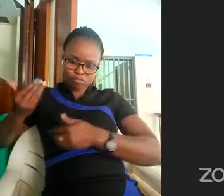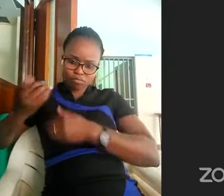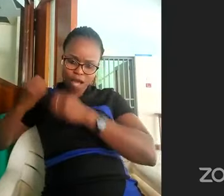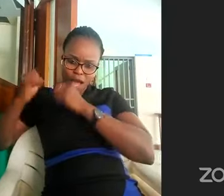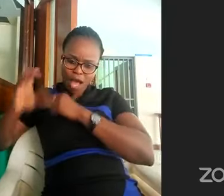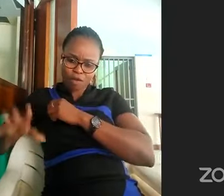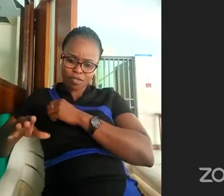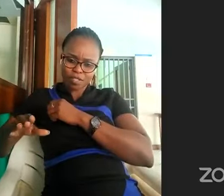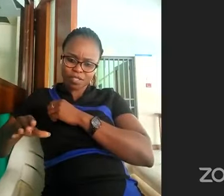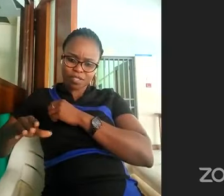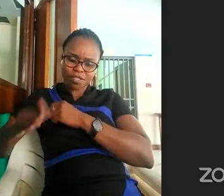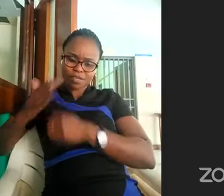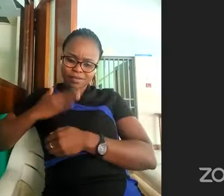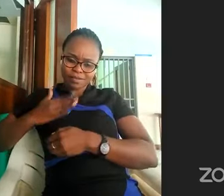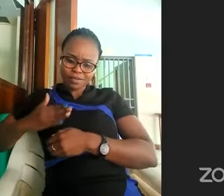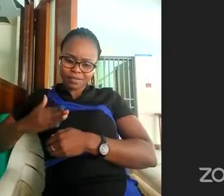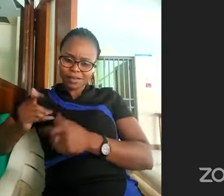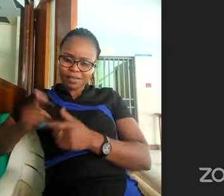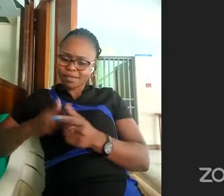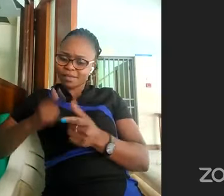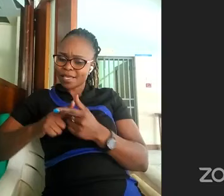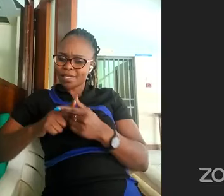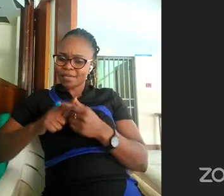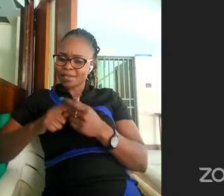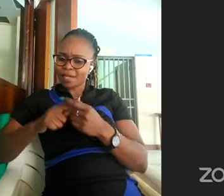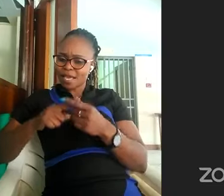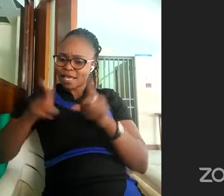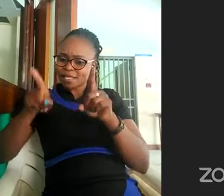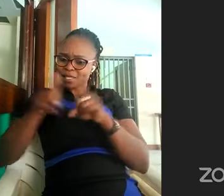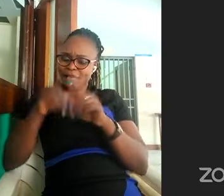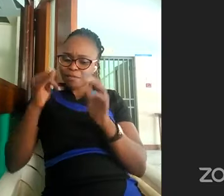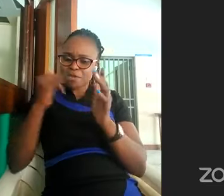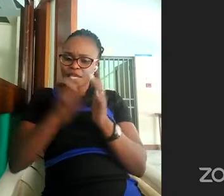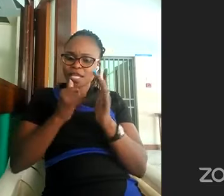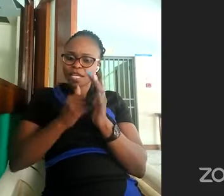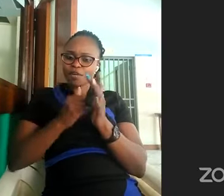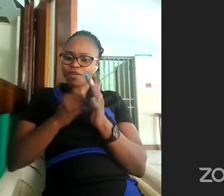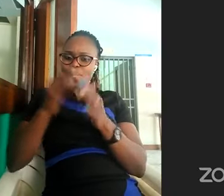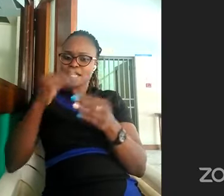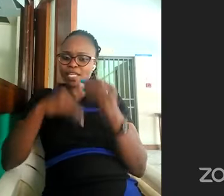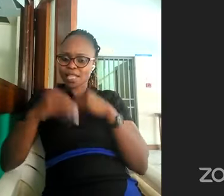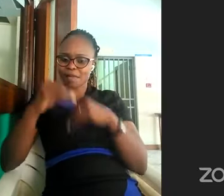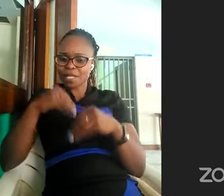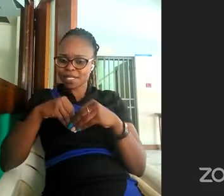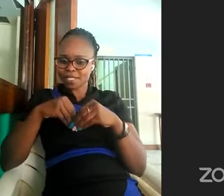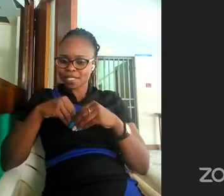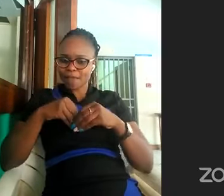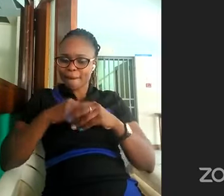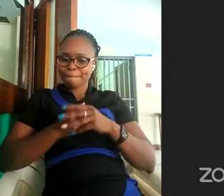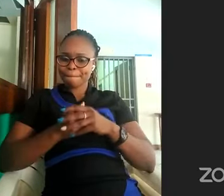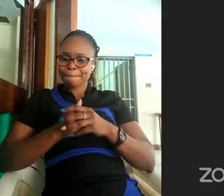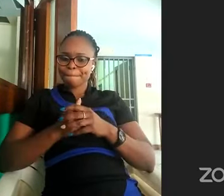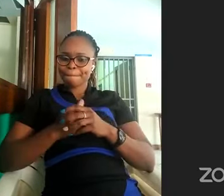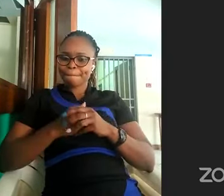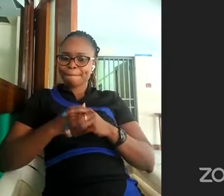that as disability? If I got the question right, sorry, I can't trace the question. Maybe one person can help us answer that question